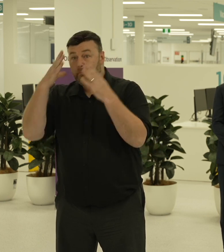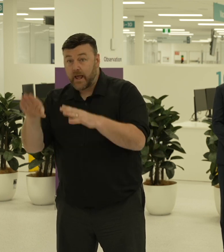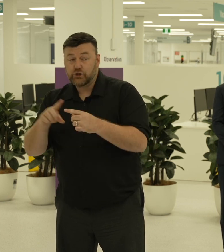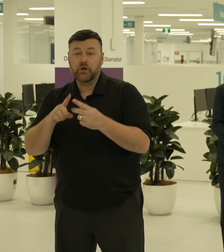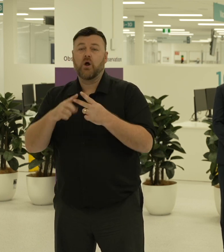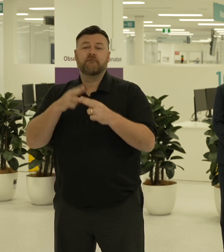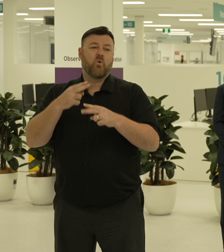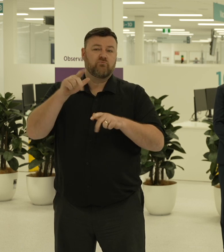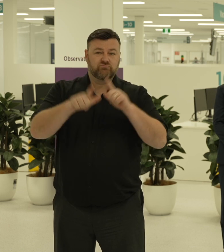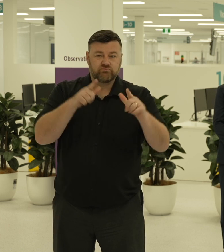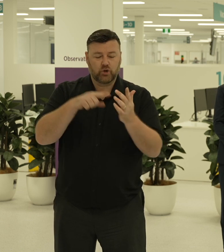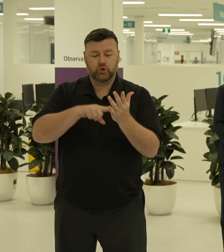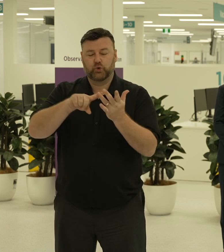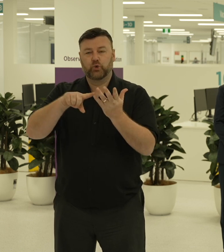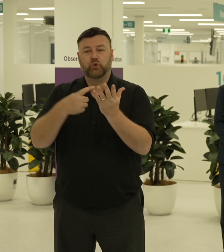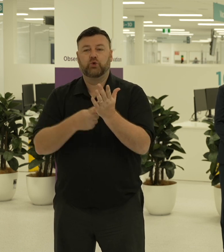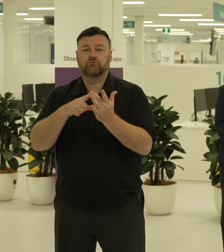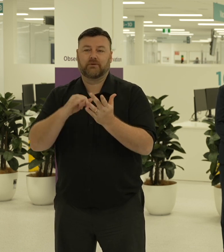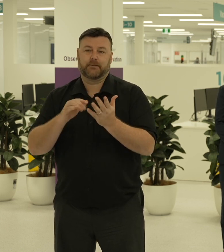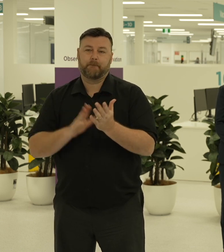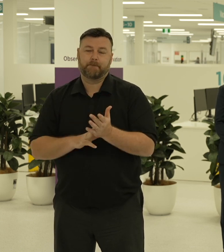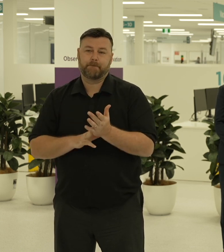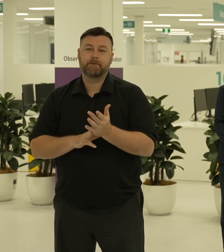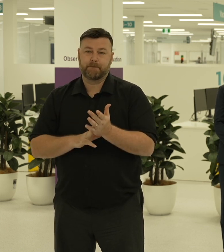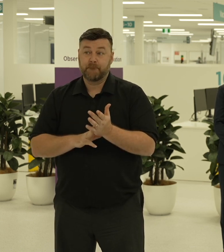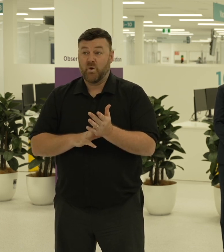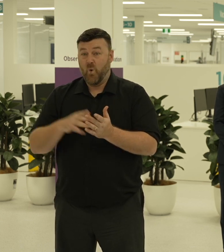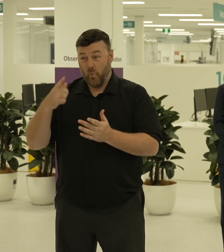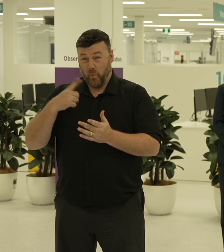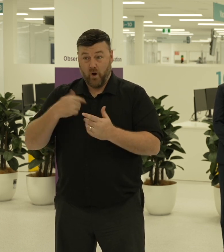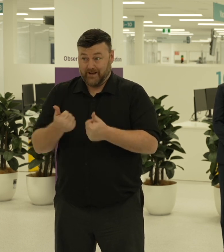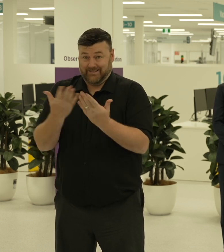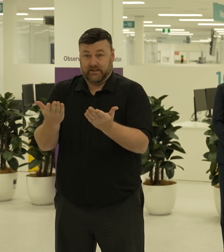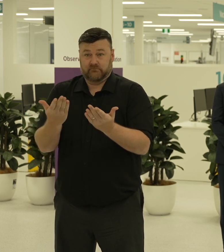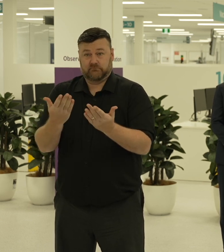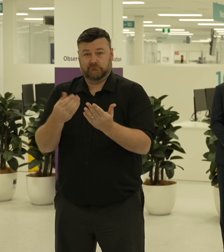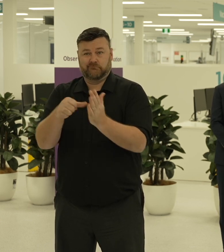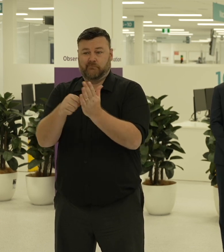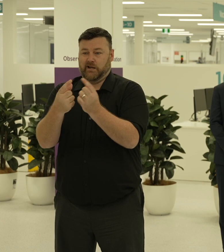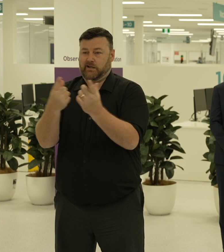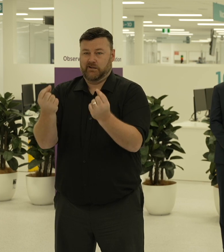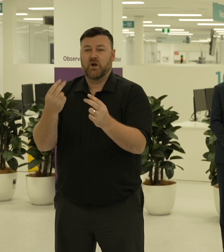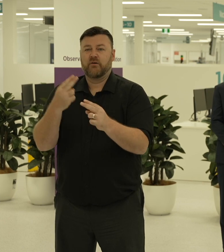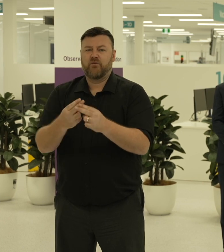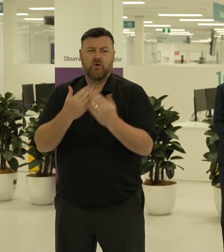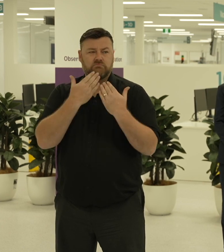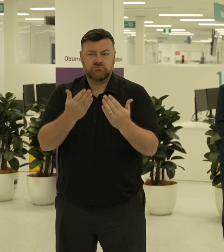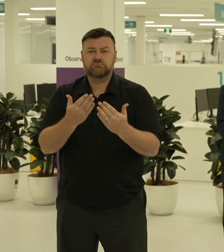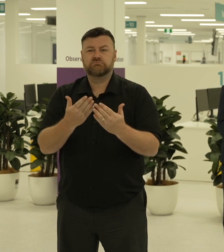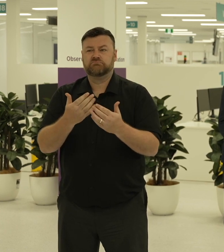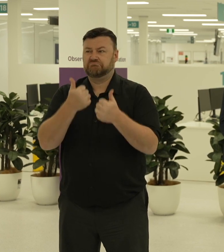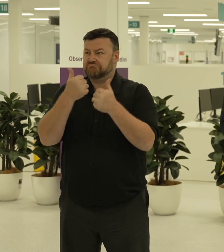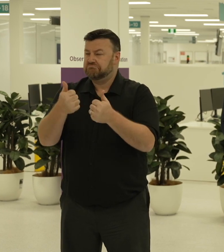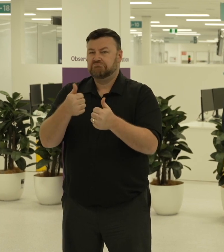right across New South Wales. This is testament and a tribute to all parents who have made an incredible